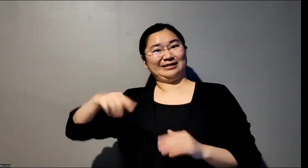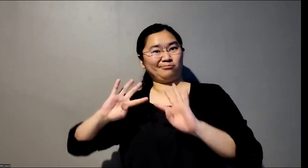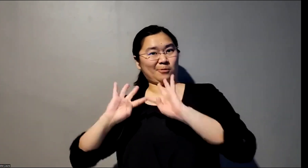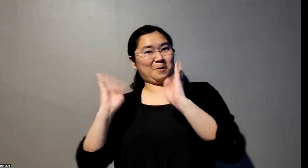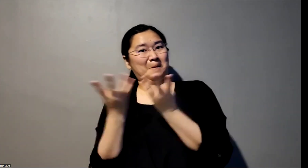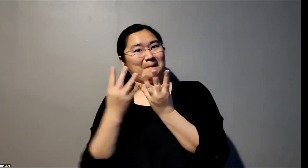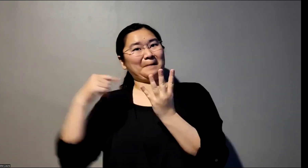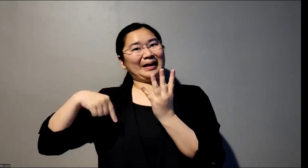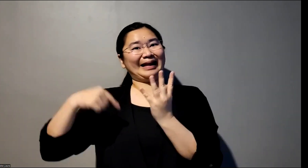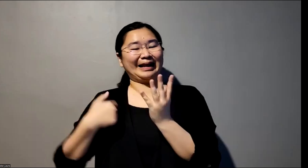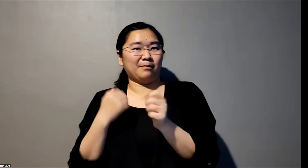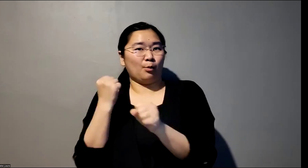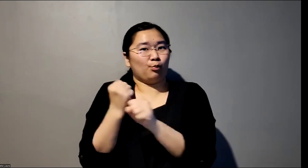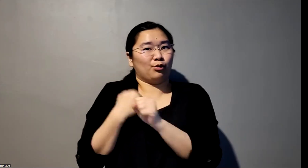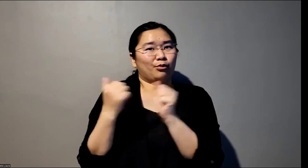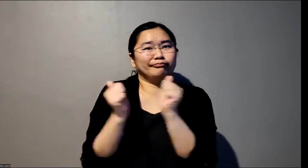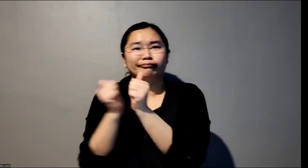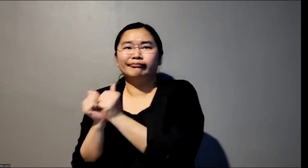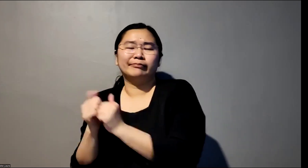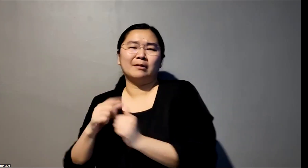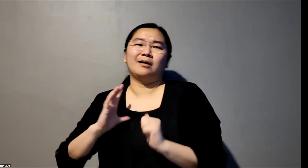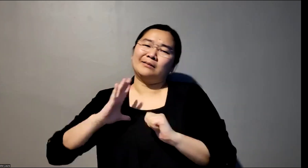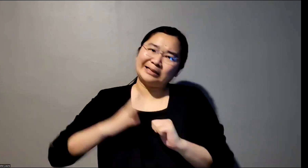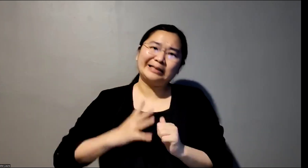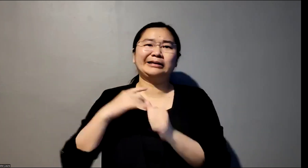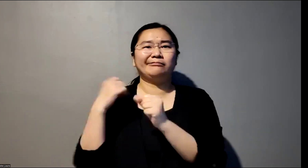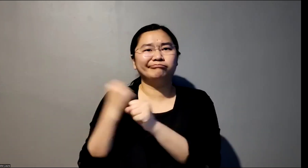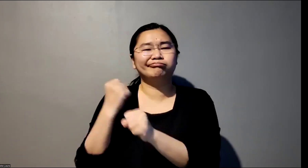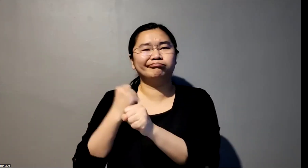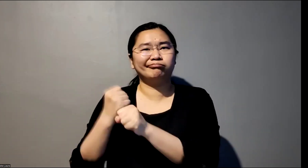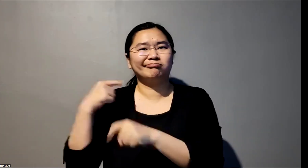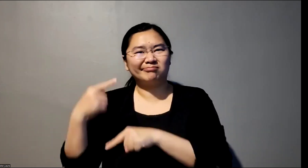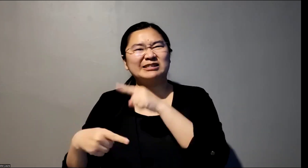good tools there that we can build on, which is, for example, the DAC marker,